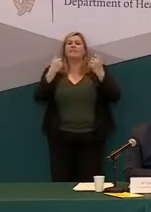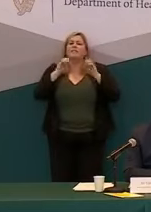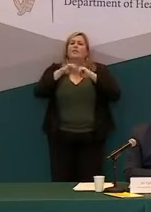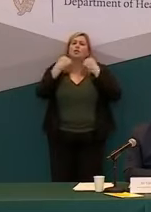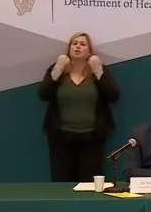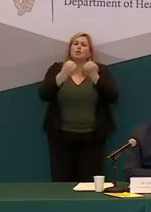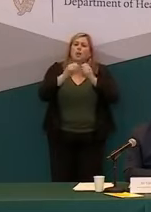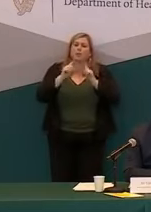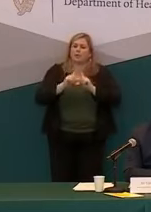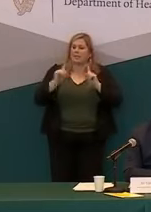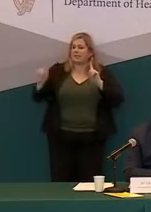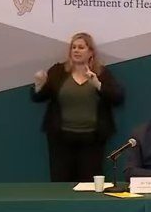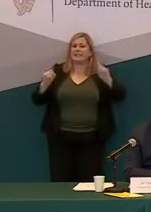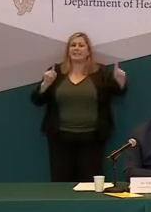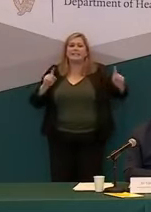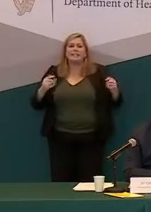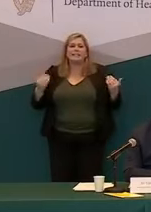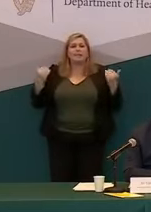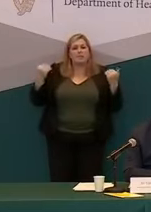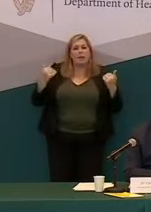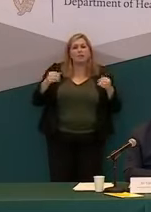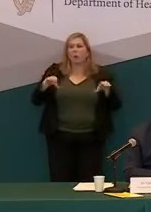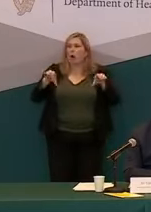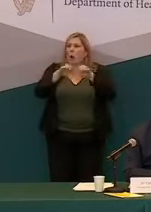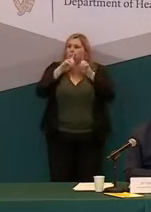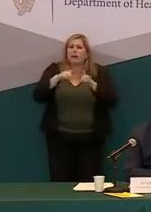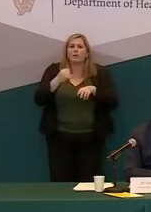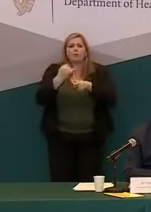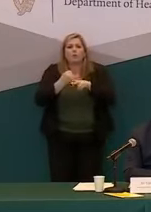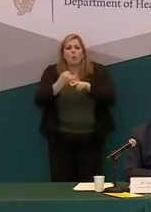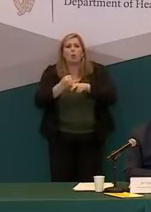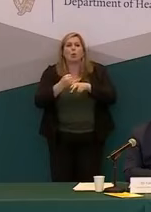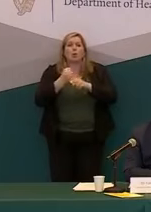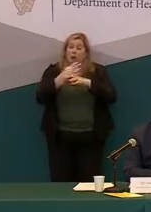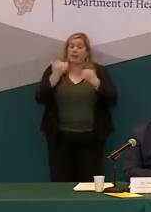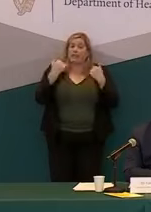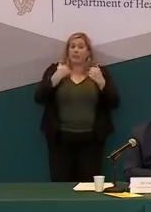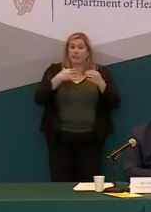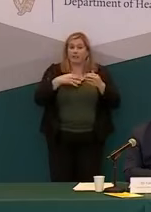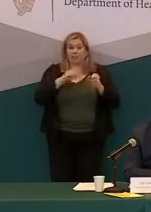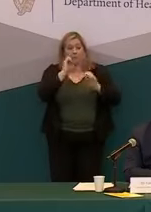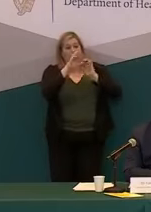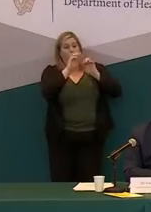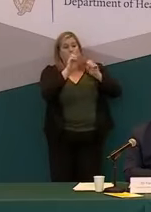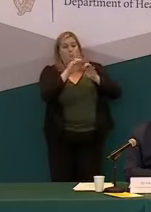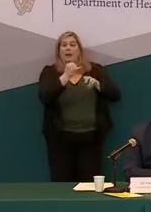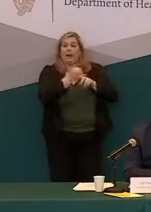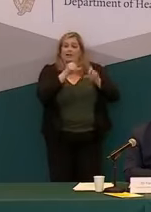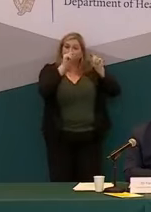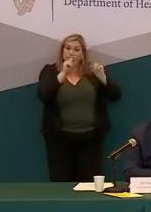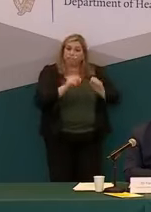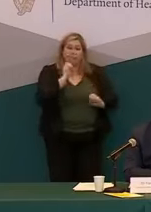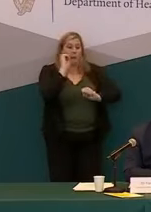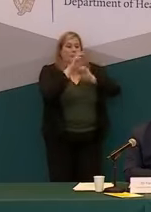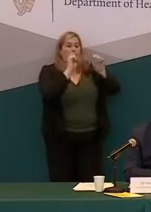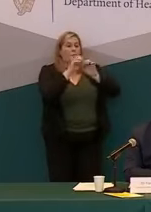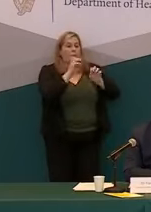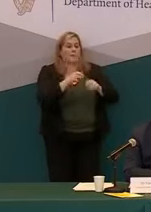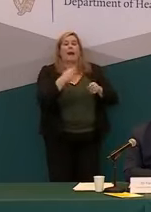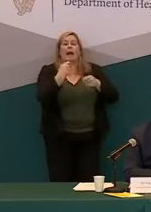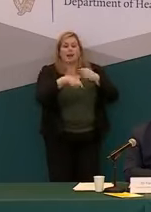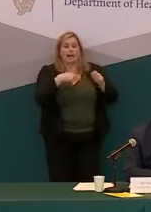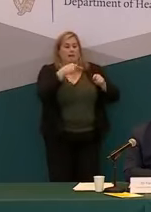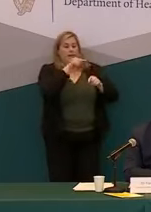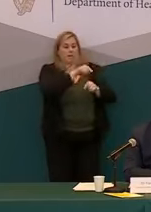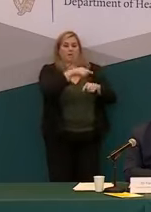measures, when we closed schools and universities, when we closed pubs, restaurants and so on, and then on